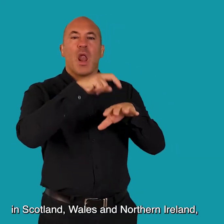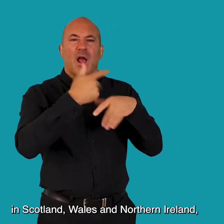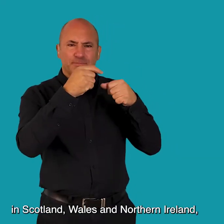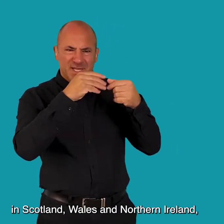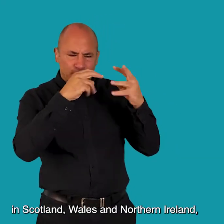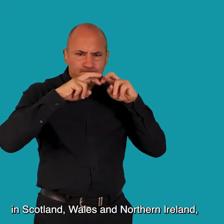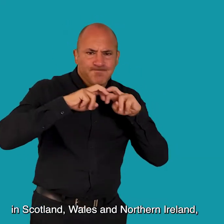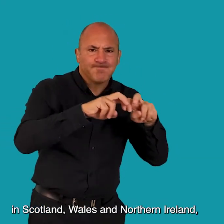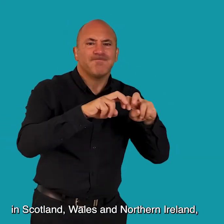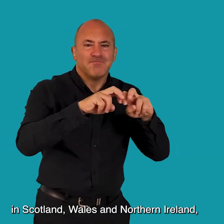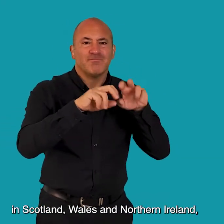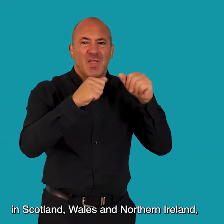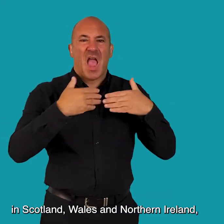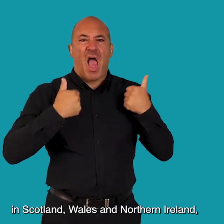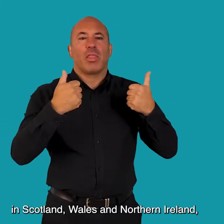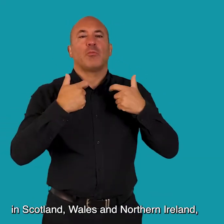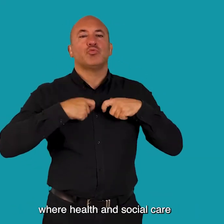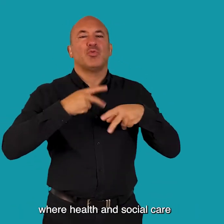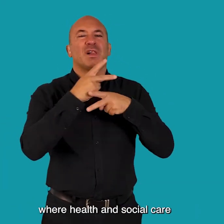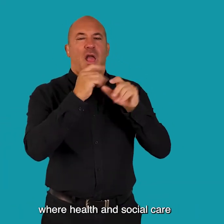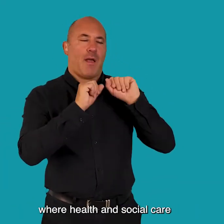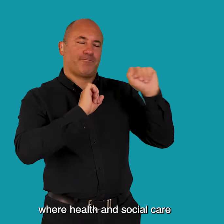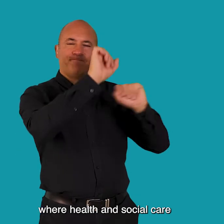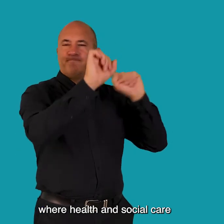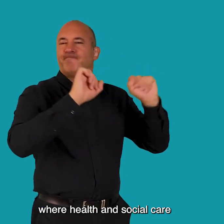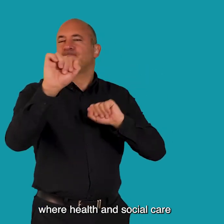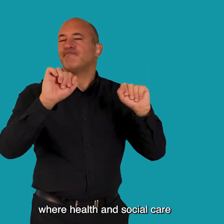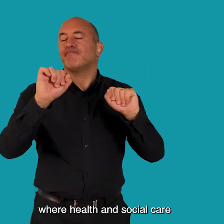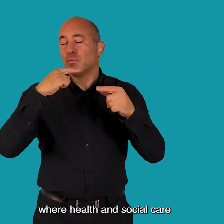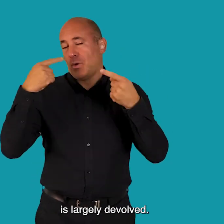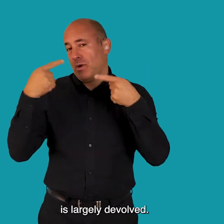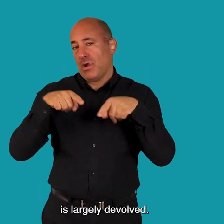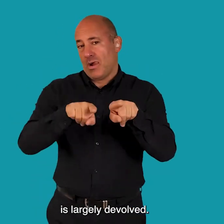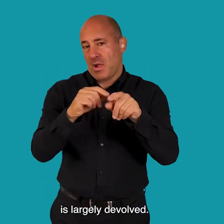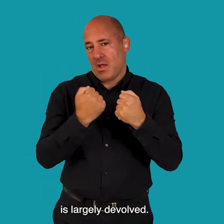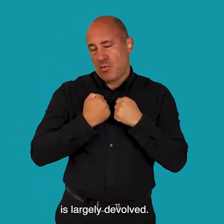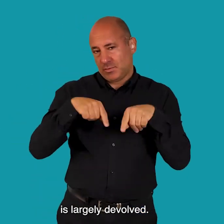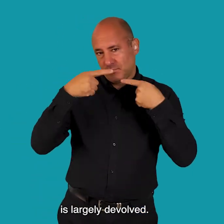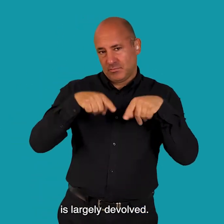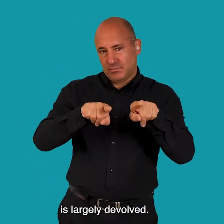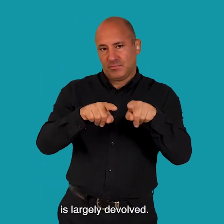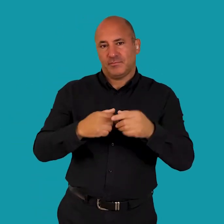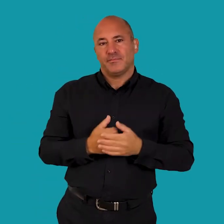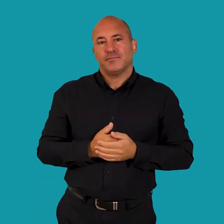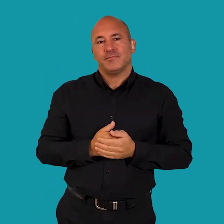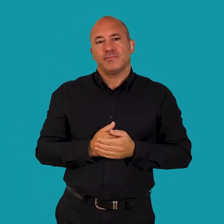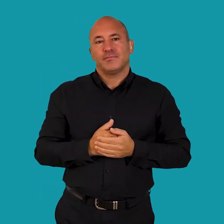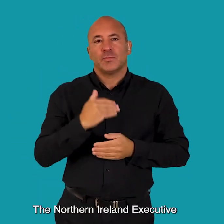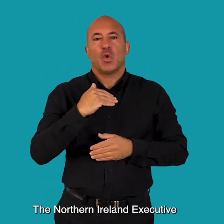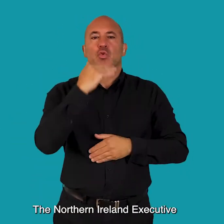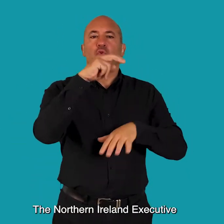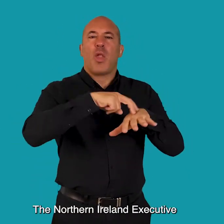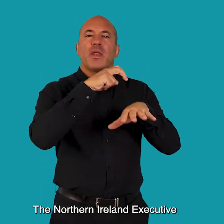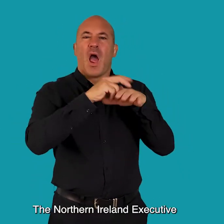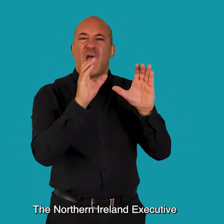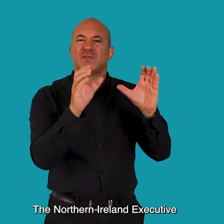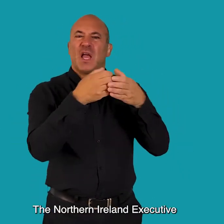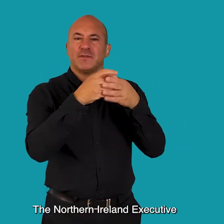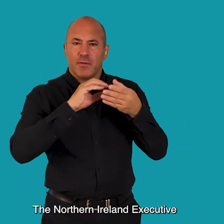Scotland, Wales and Northern Ireland, where health and social care is largely devolved. The Northern Ireland